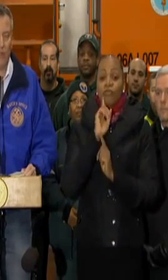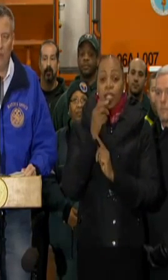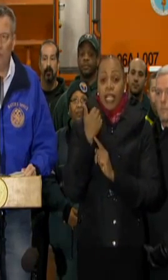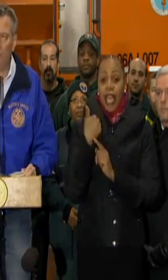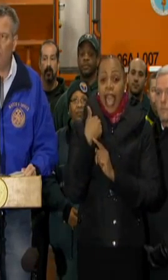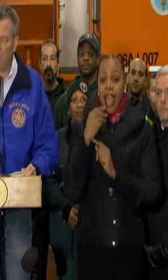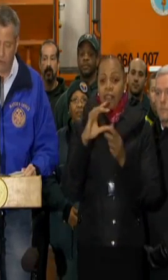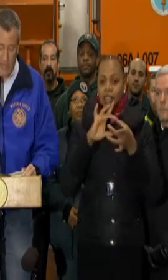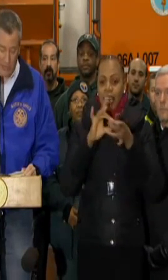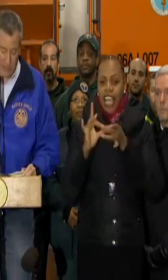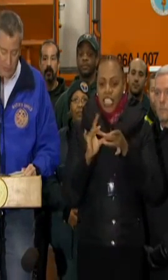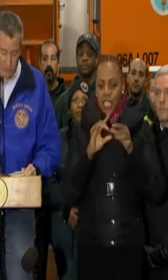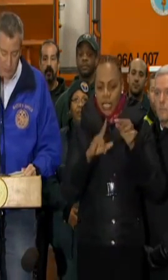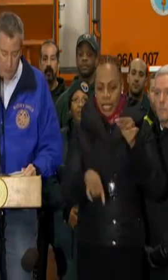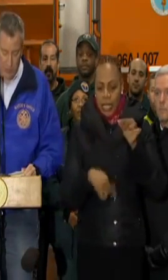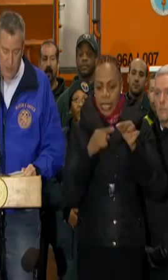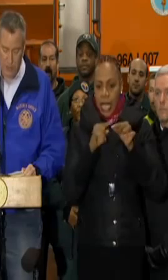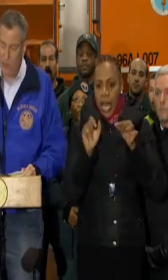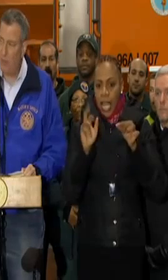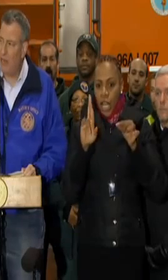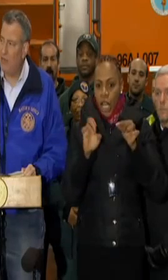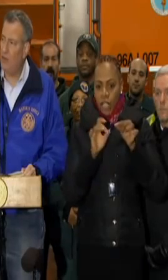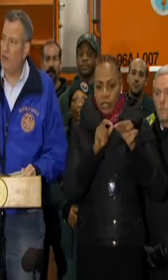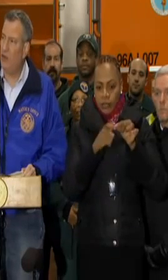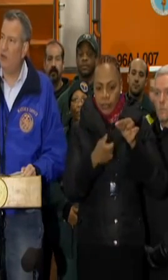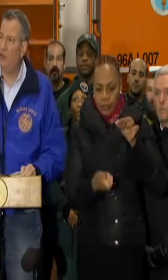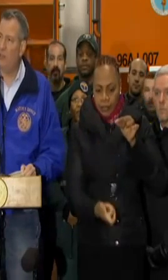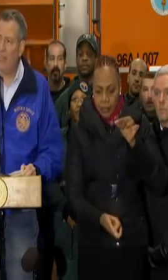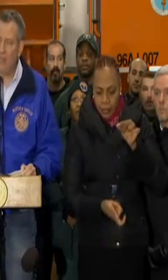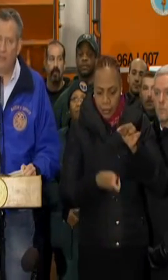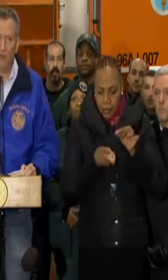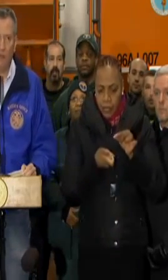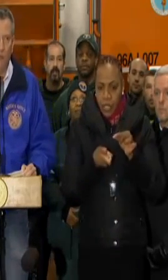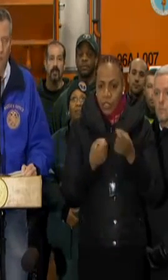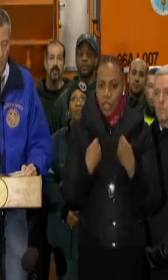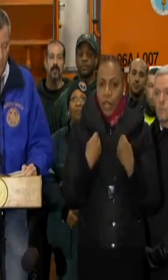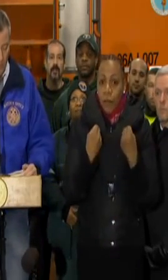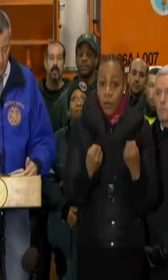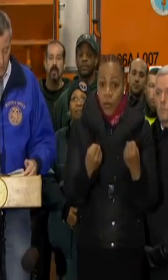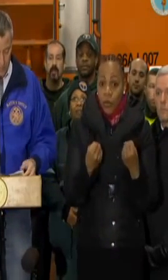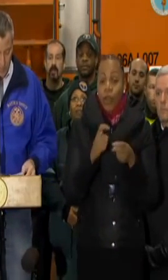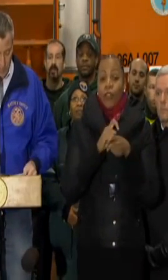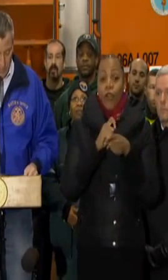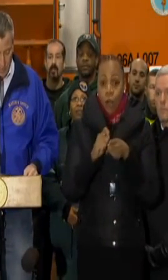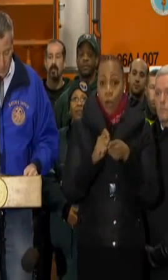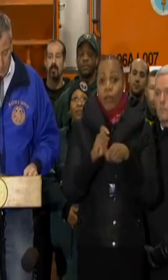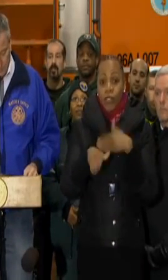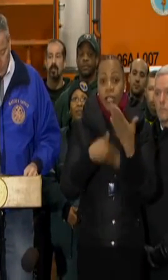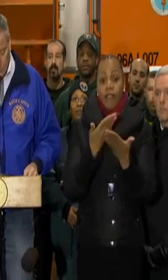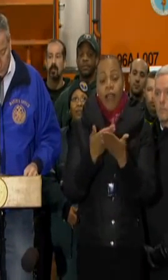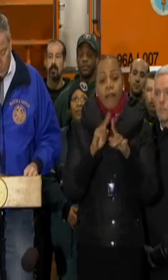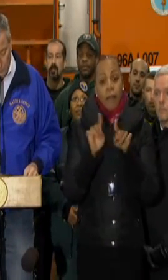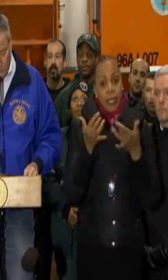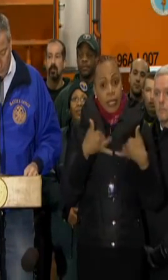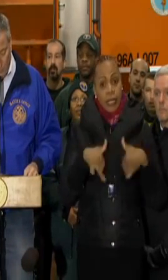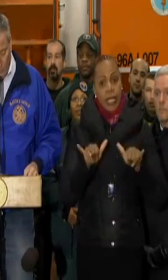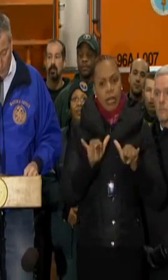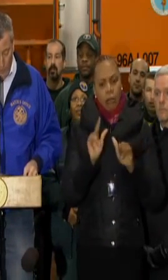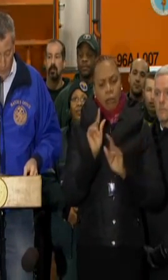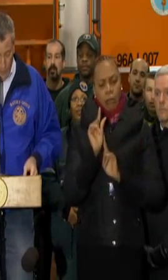chains or cables for traction. So they're making their calls, they're getting through, but there is a slight delay.